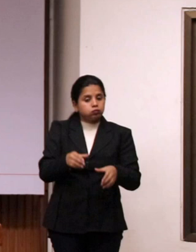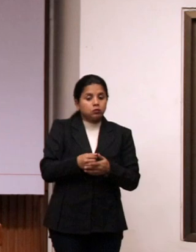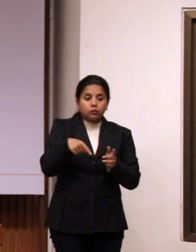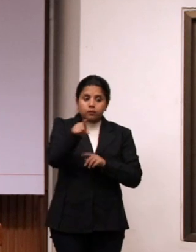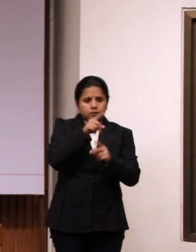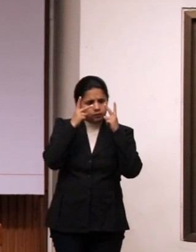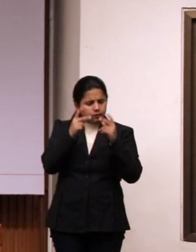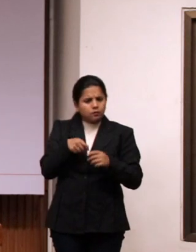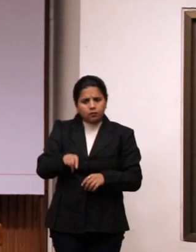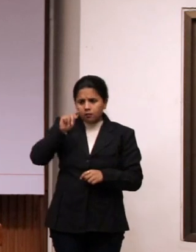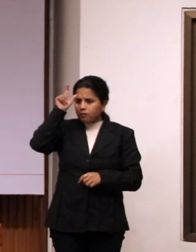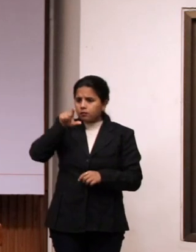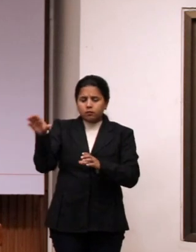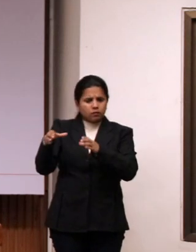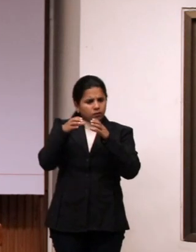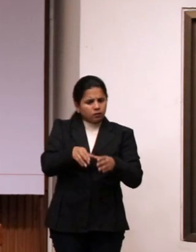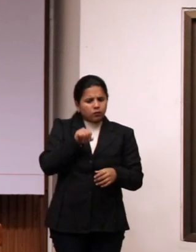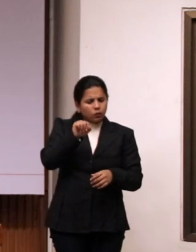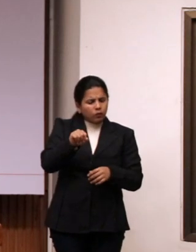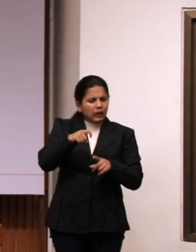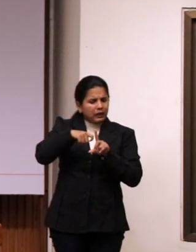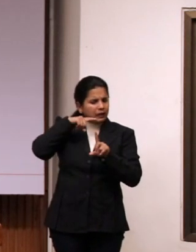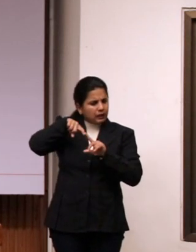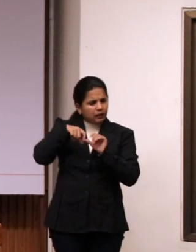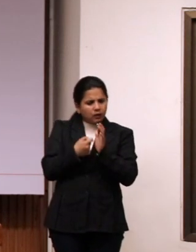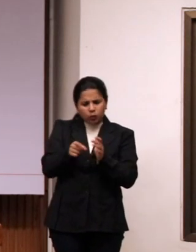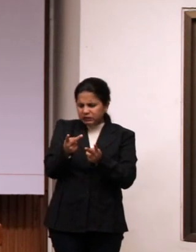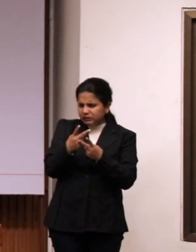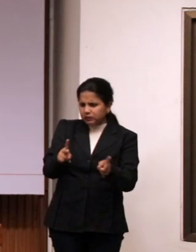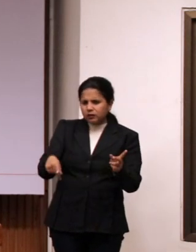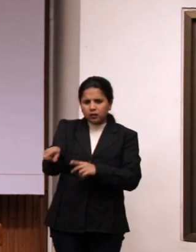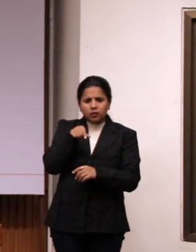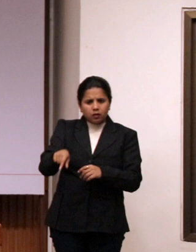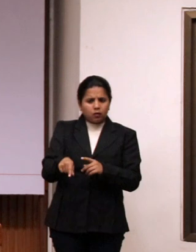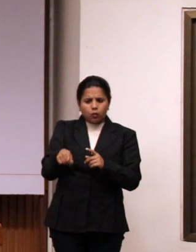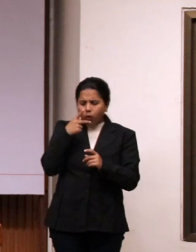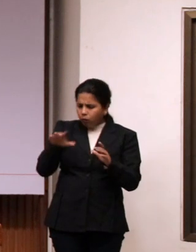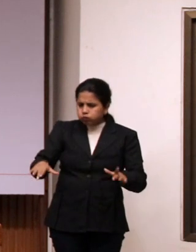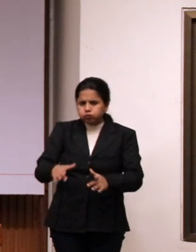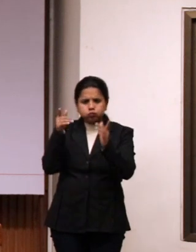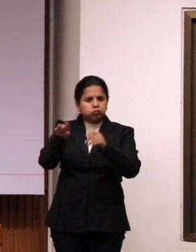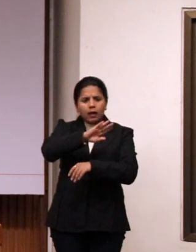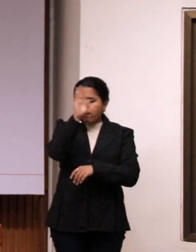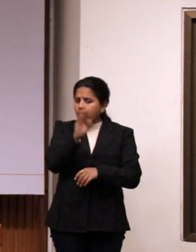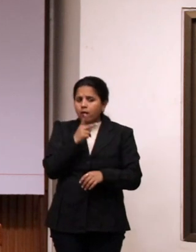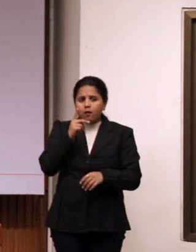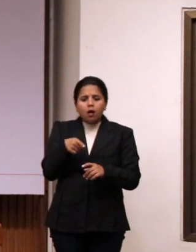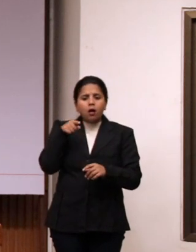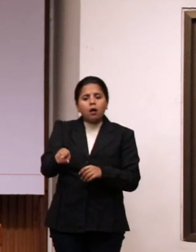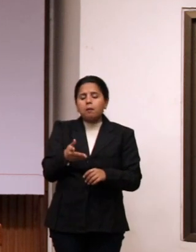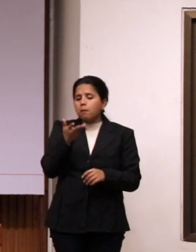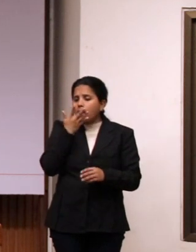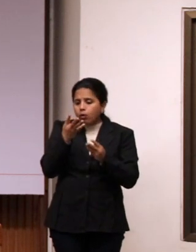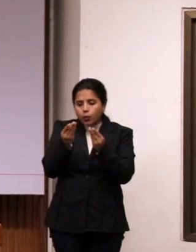at the variety kikkad, it has very different character. Leaves are highly inflammable. They never converted to humus.